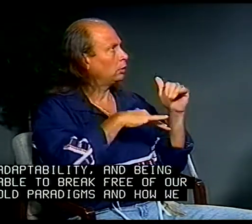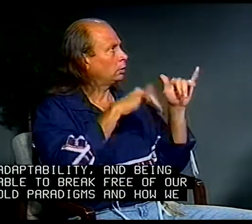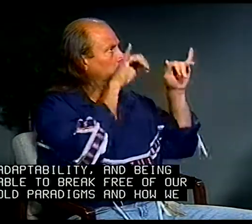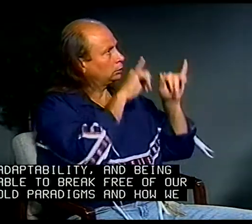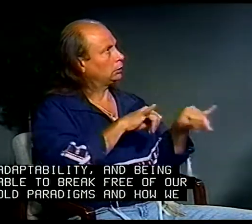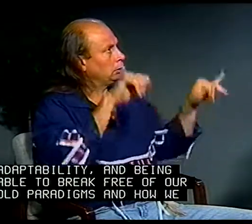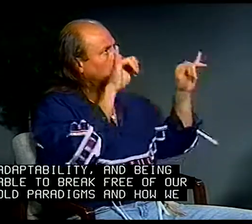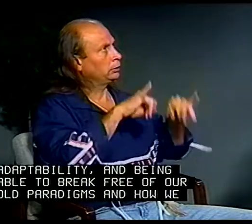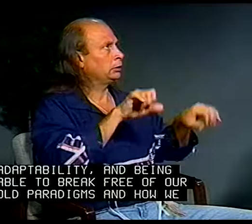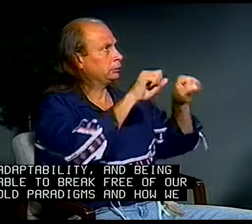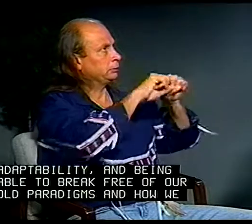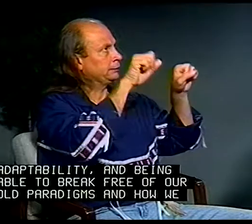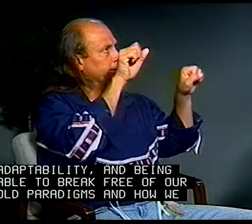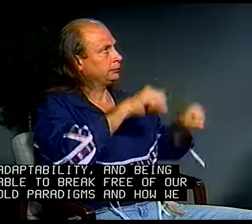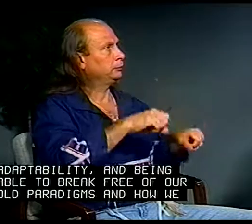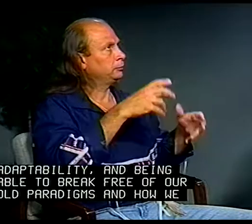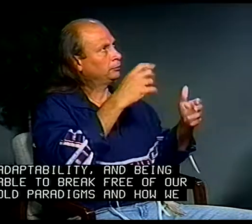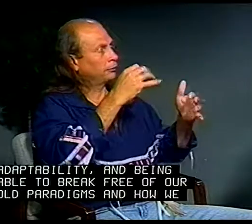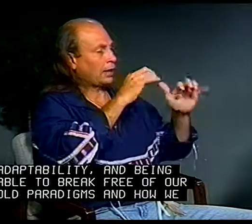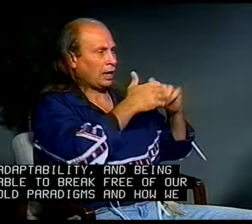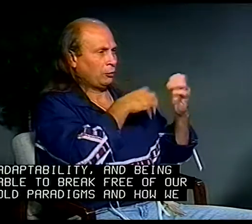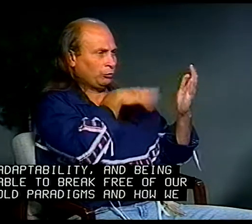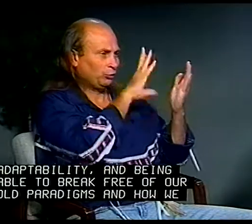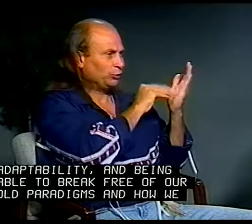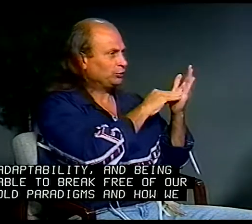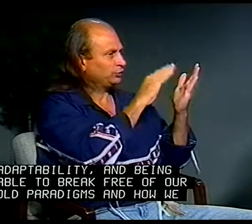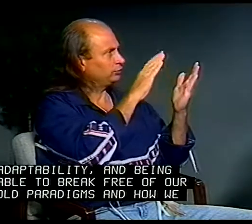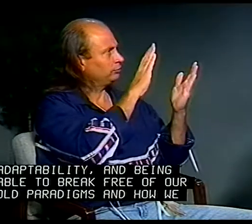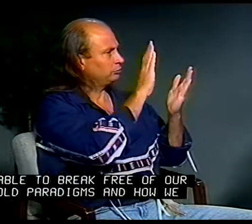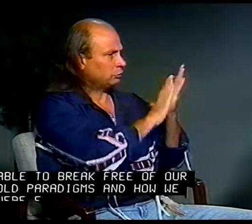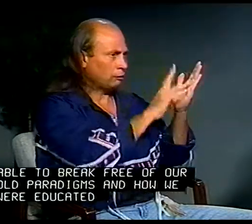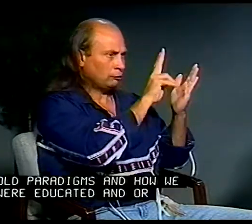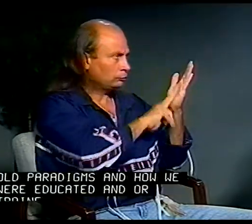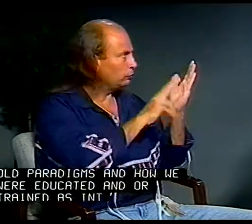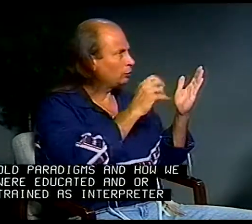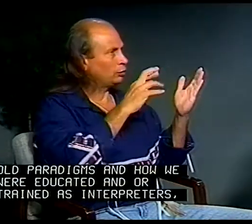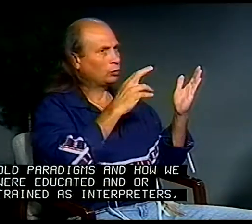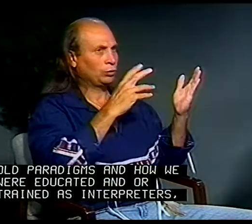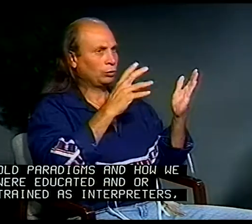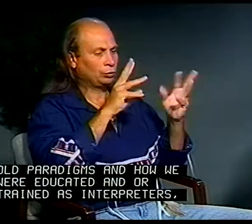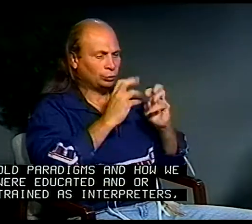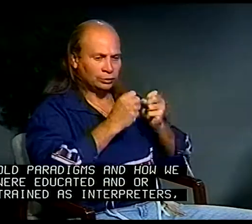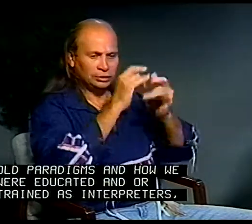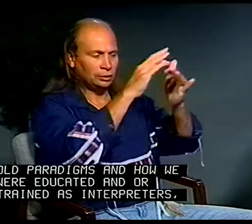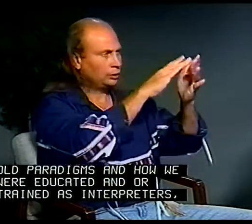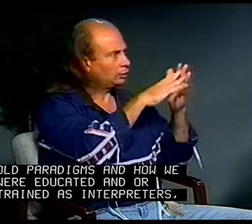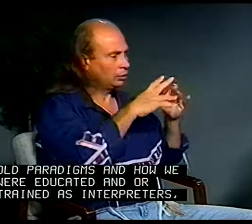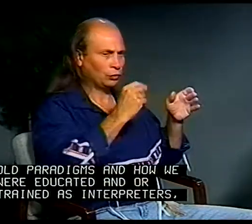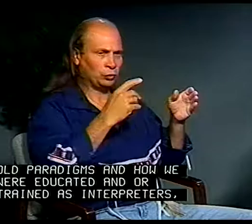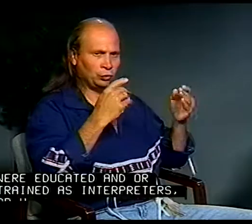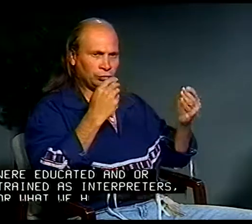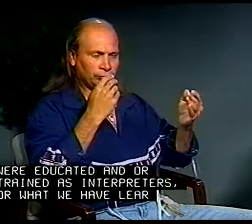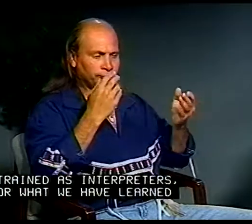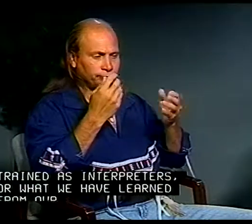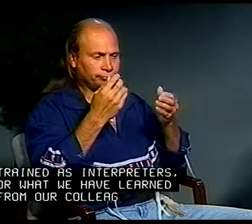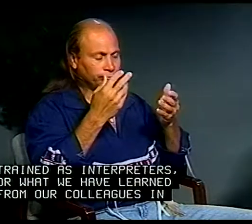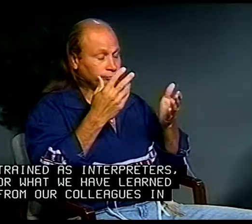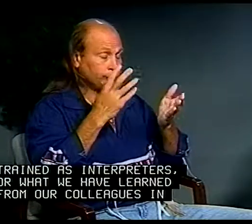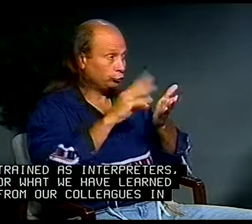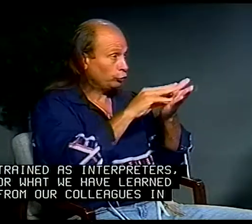and being able to break free of our old paradigms and how we were educated or trained or and